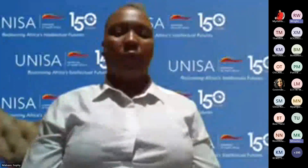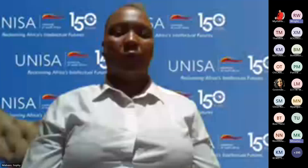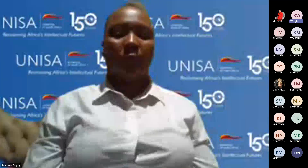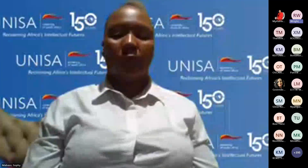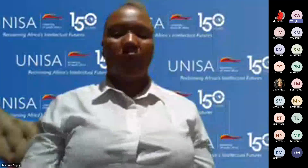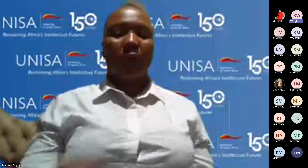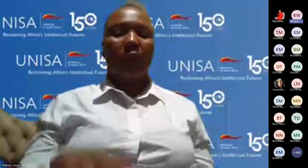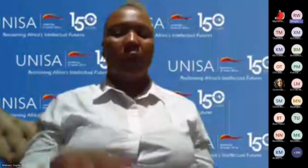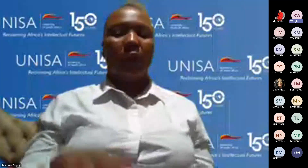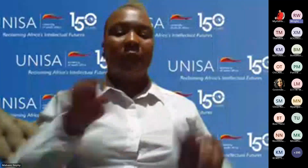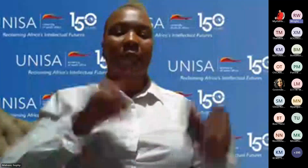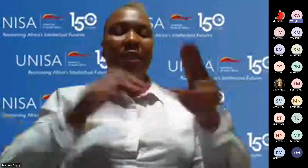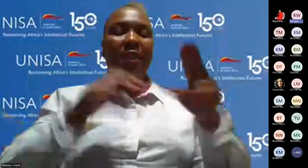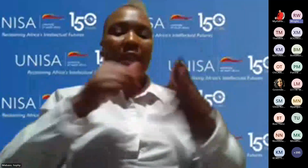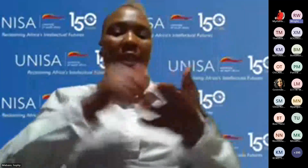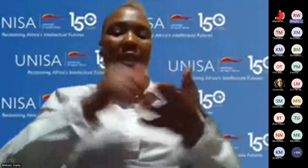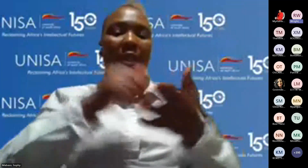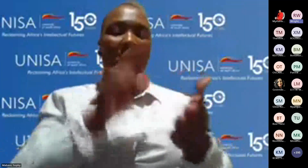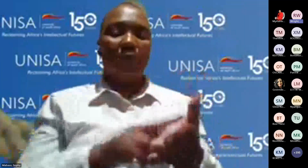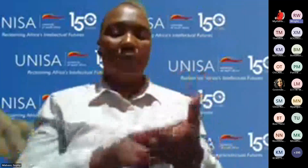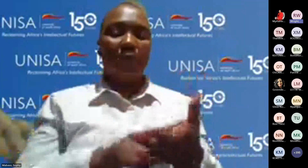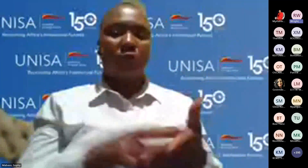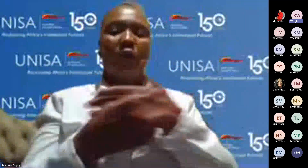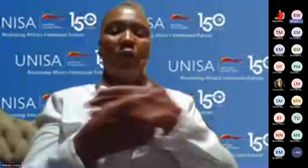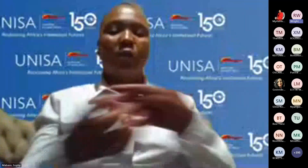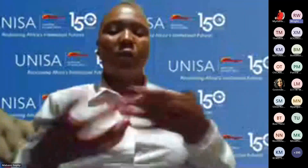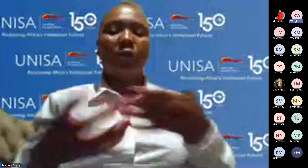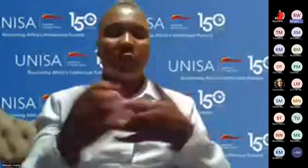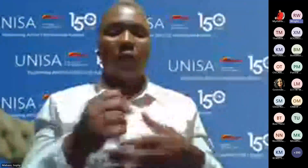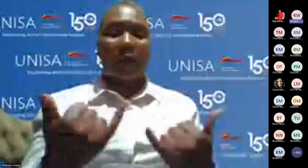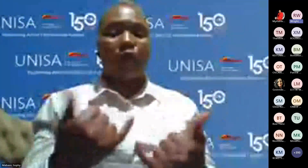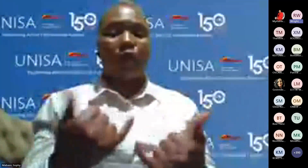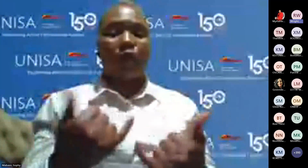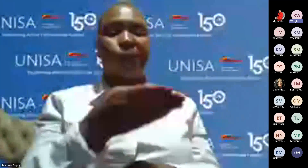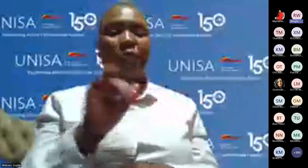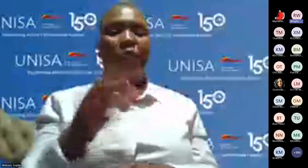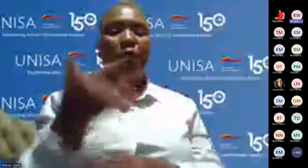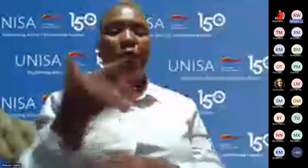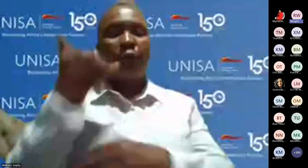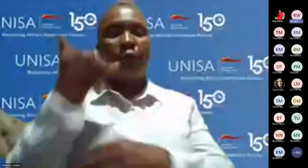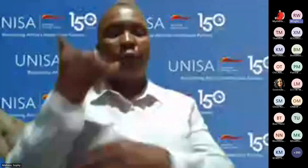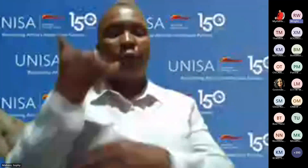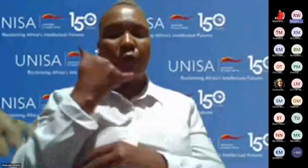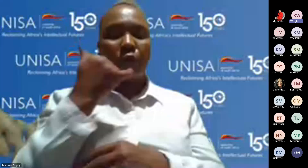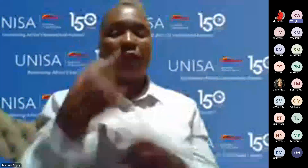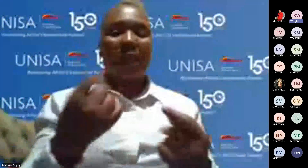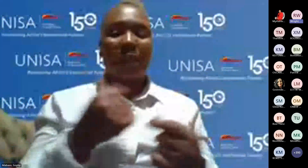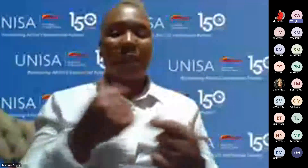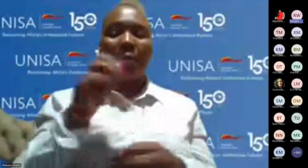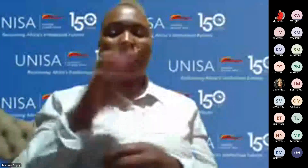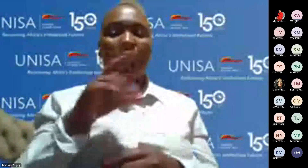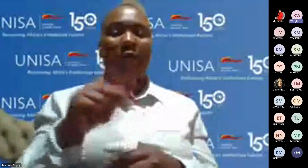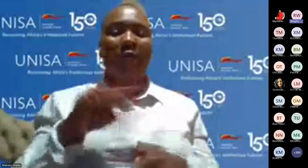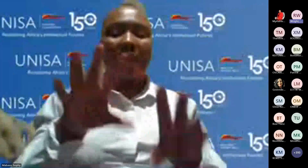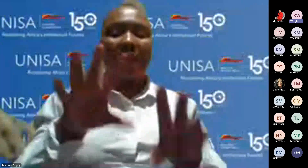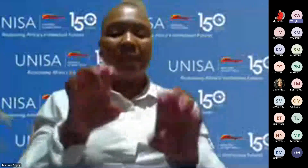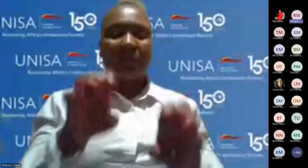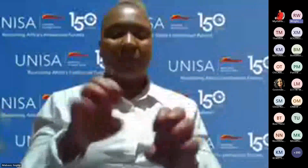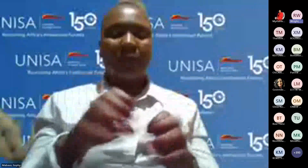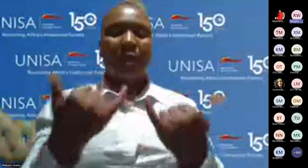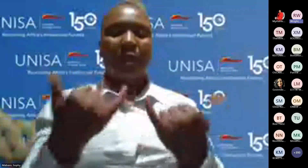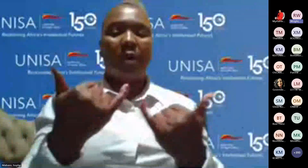app, so you should have downloaded the Invigilator app already. It should be on your phone. You should have done the mock exam already. You should know